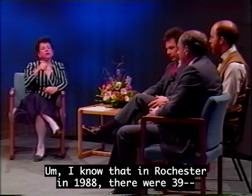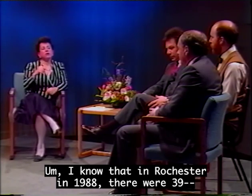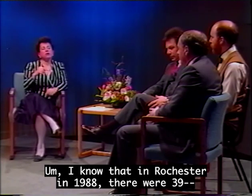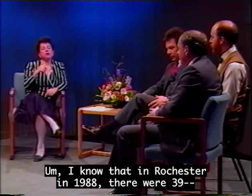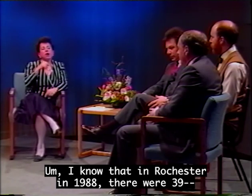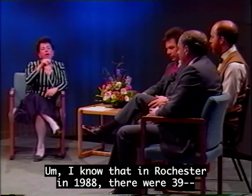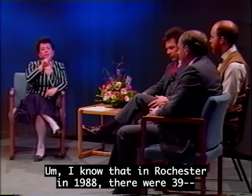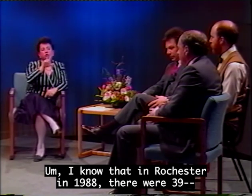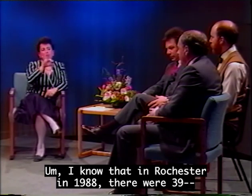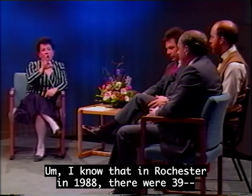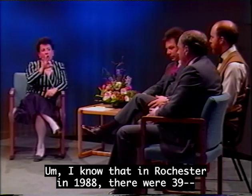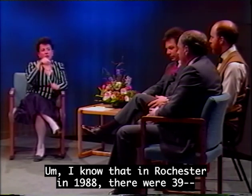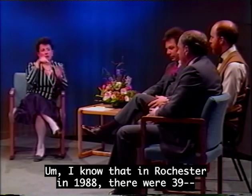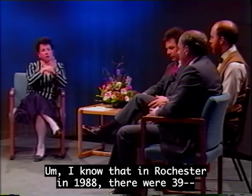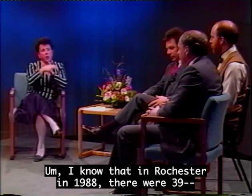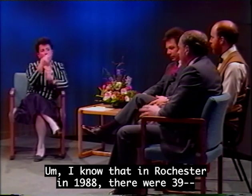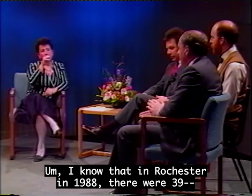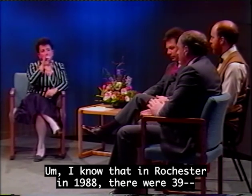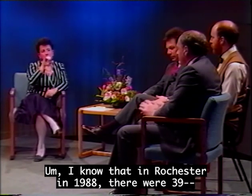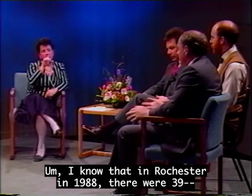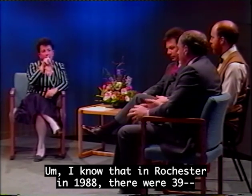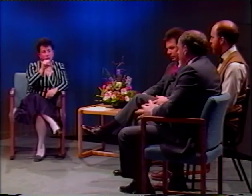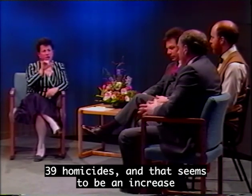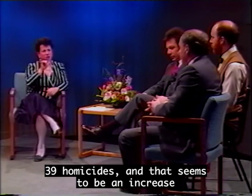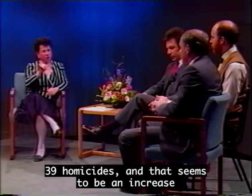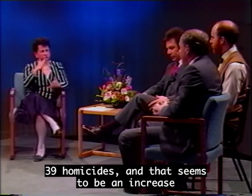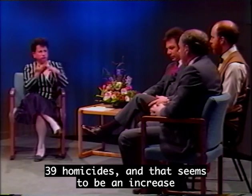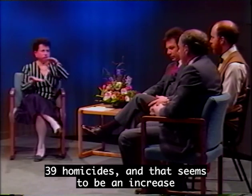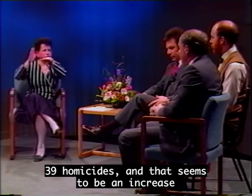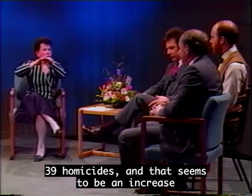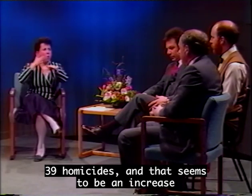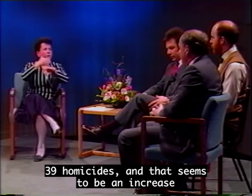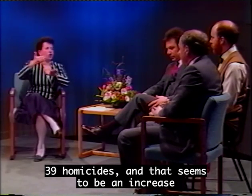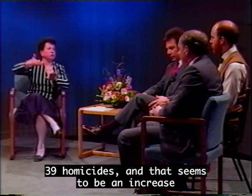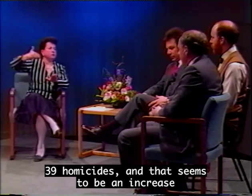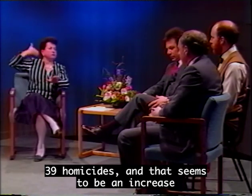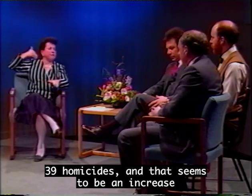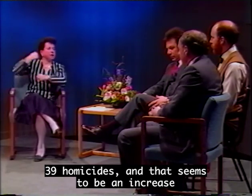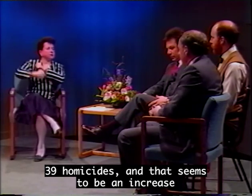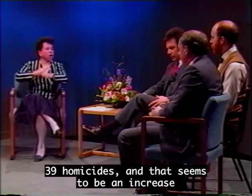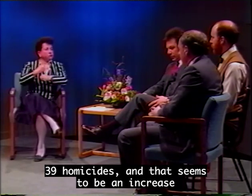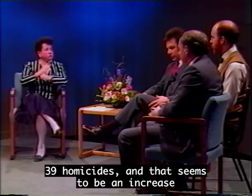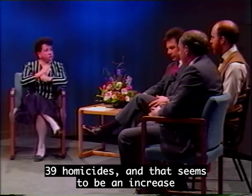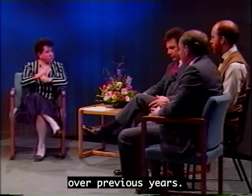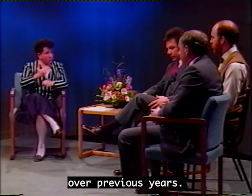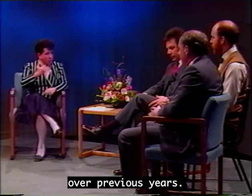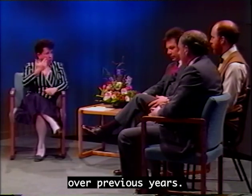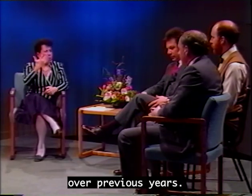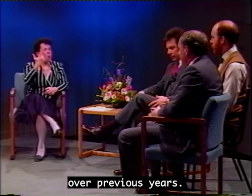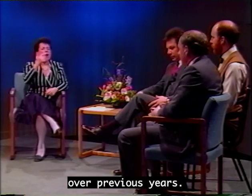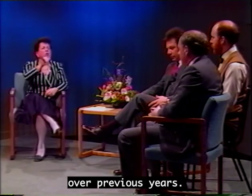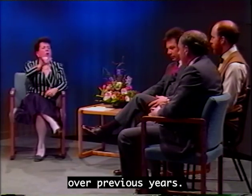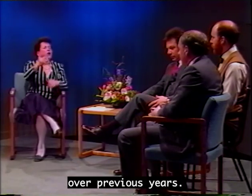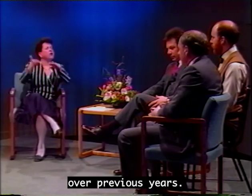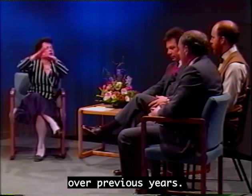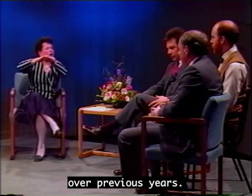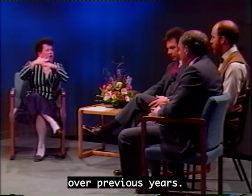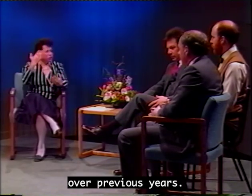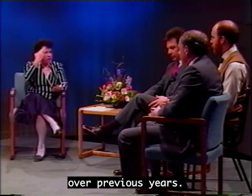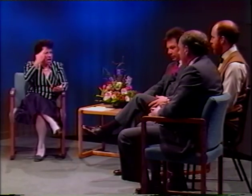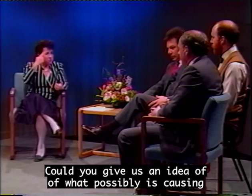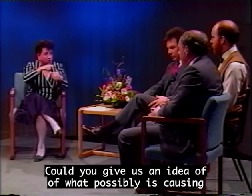in 1988, there were 39 homicides, and that seems to be an increase over previous